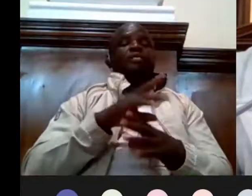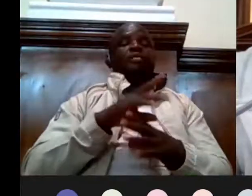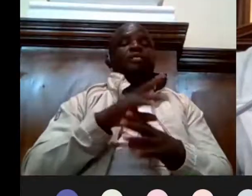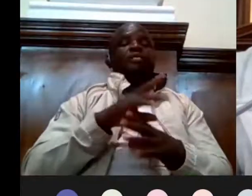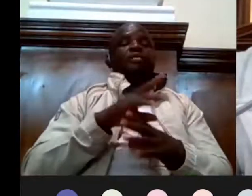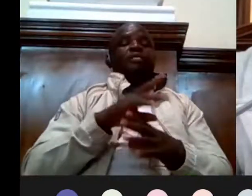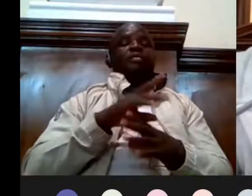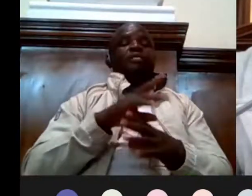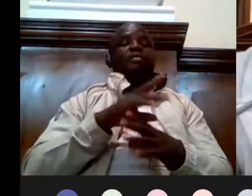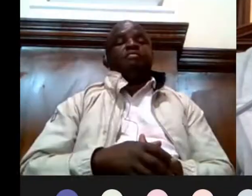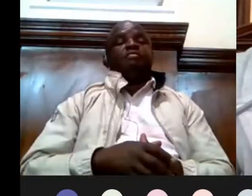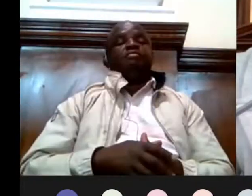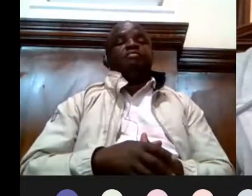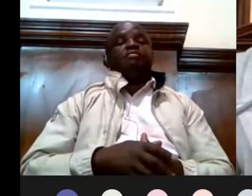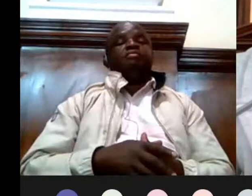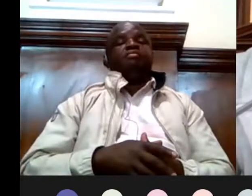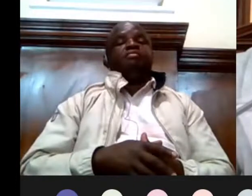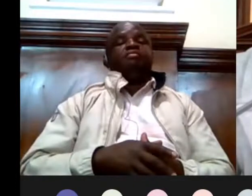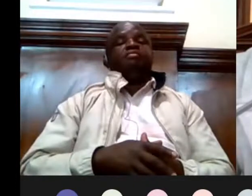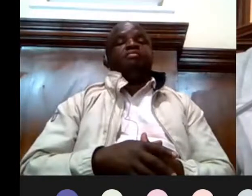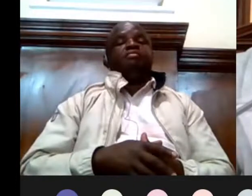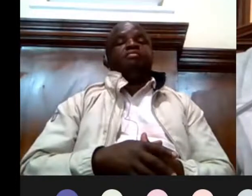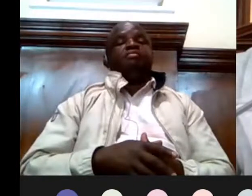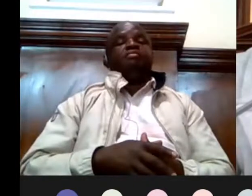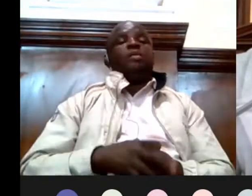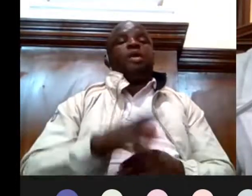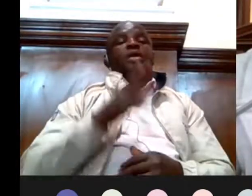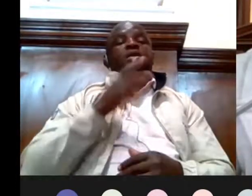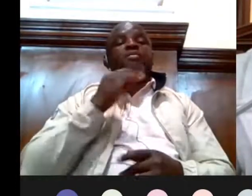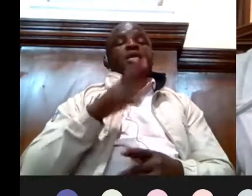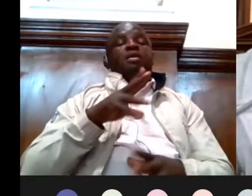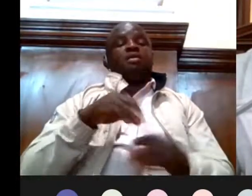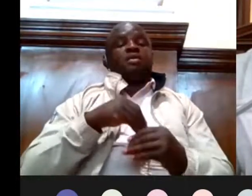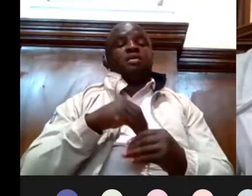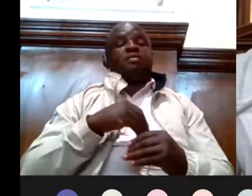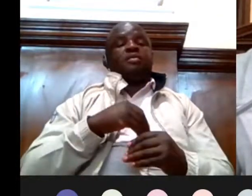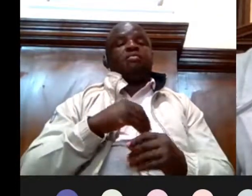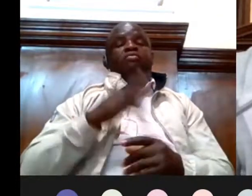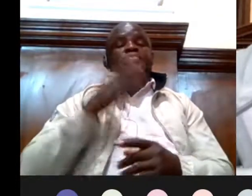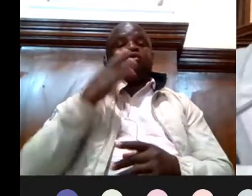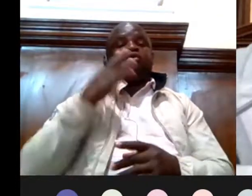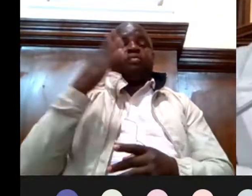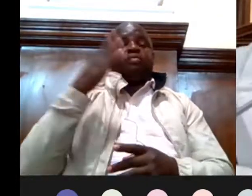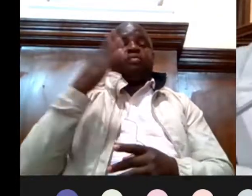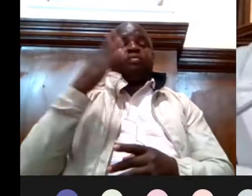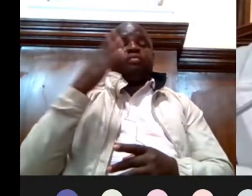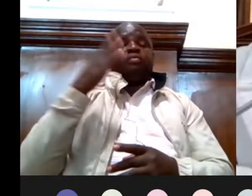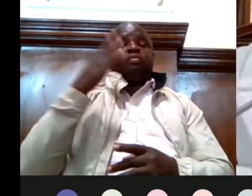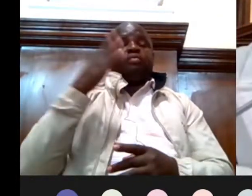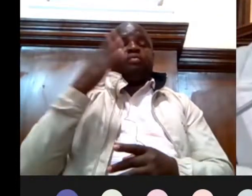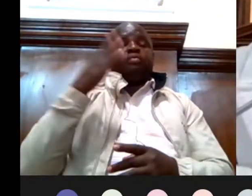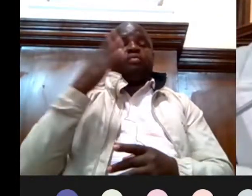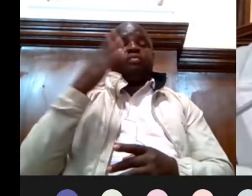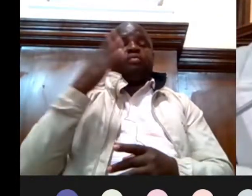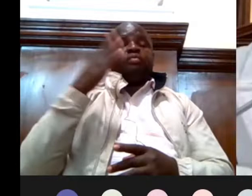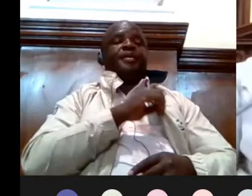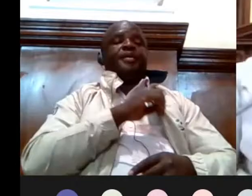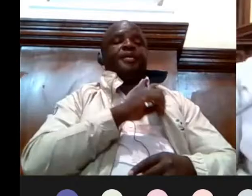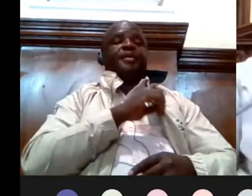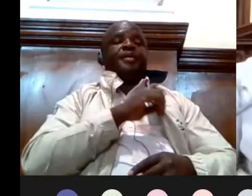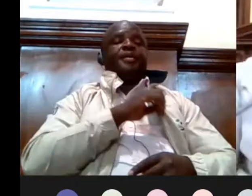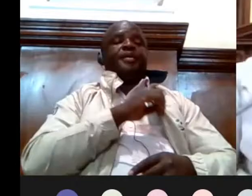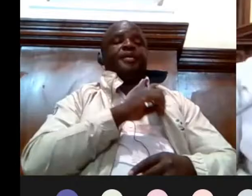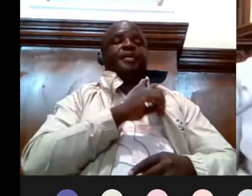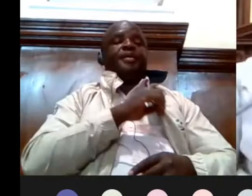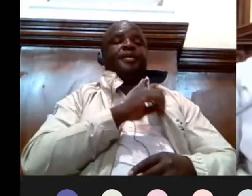Speaker, allow me to greet all the women in the universe on this month where we are